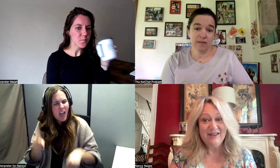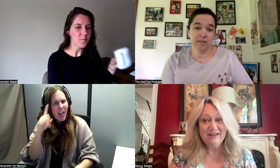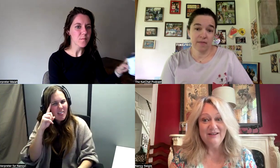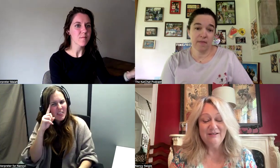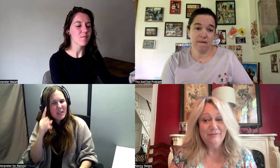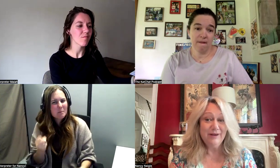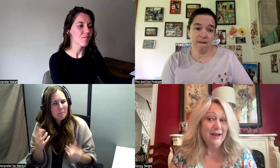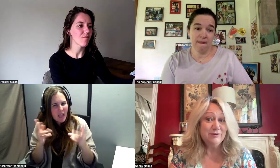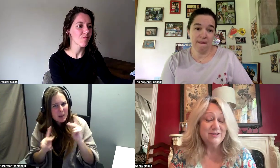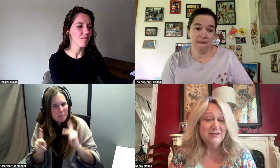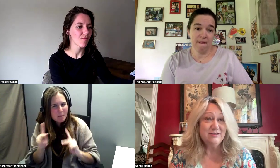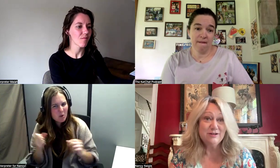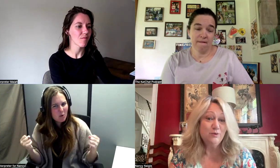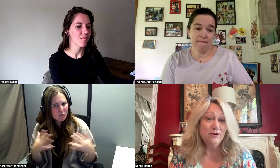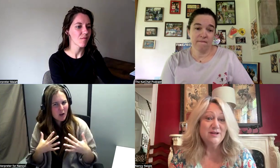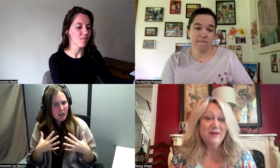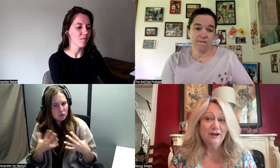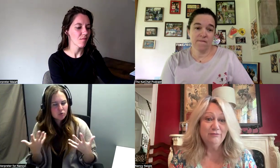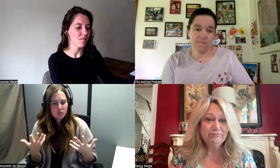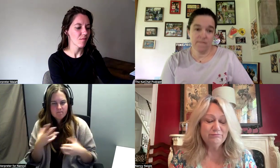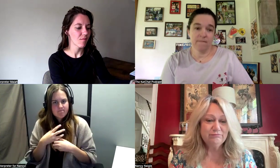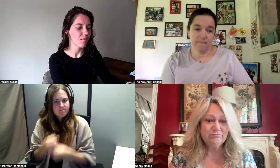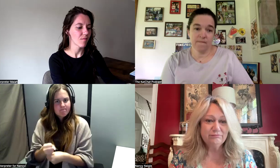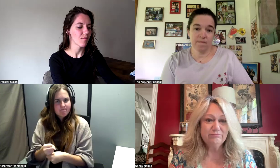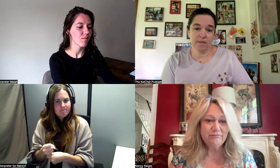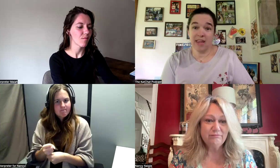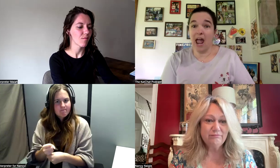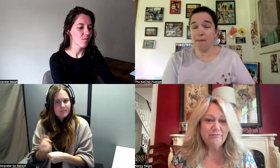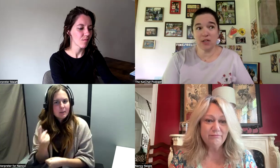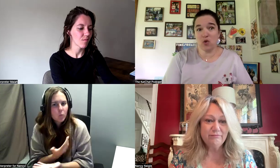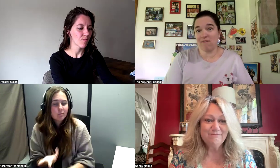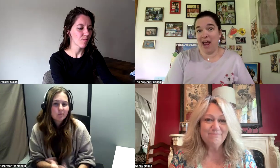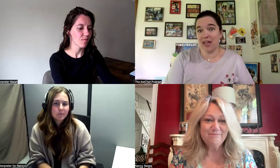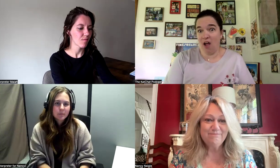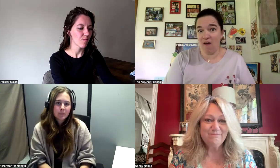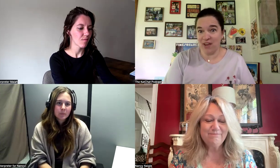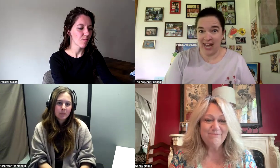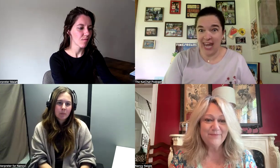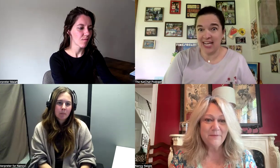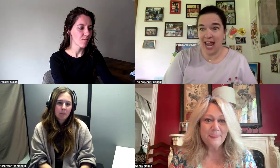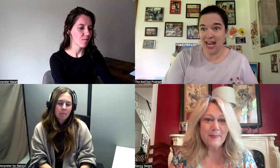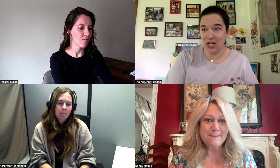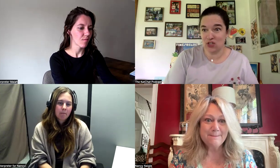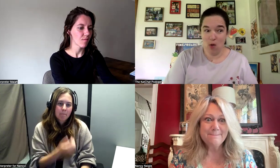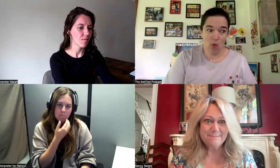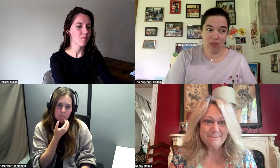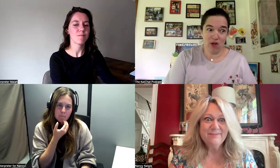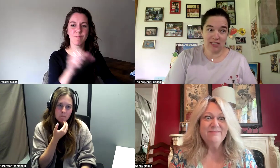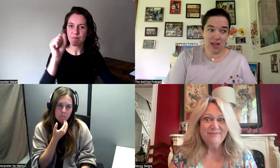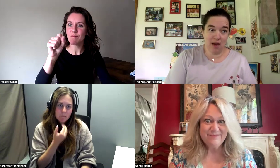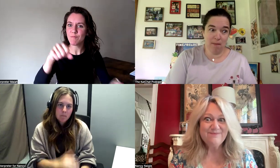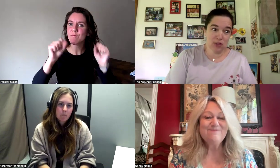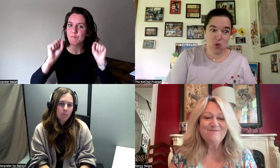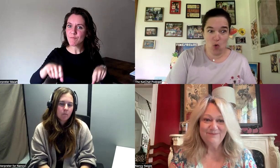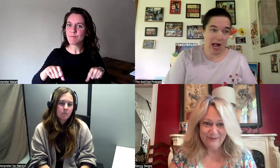put faith in being able to explore something new. Yeah, because you can find love at any age, whether